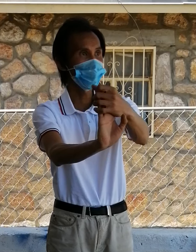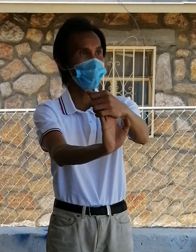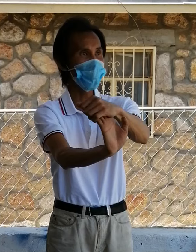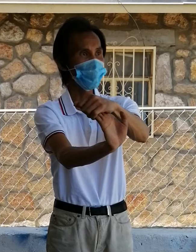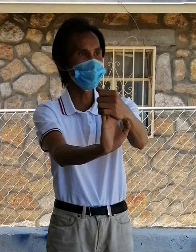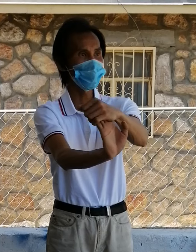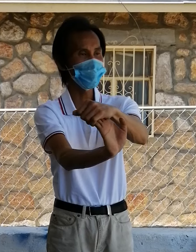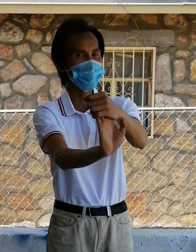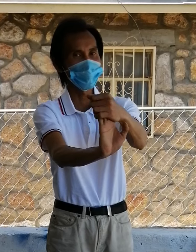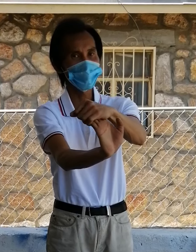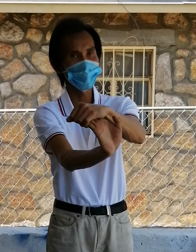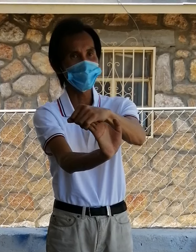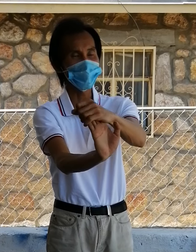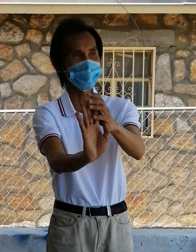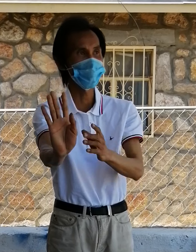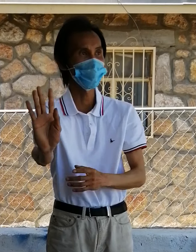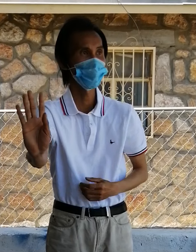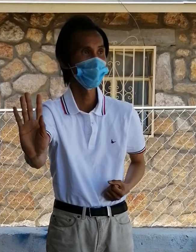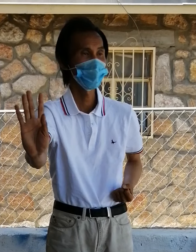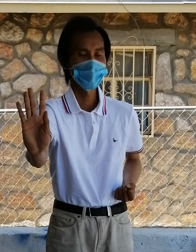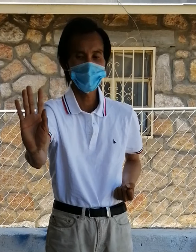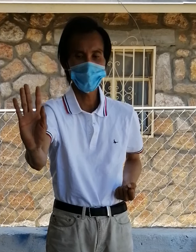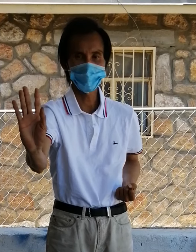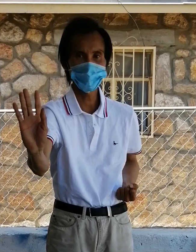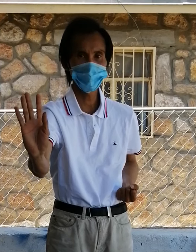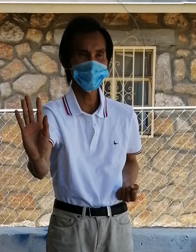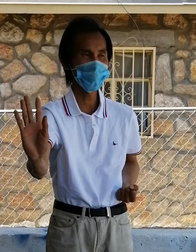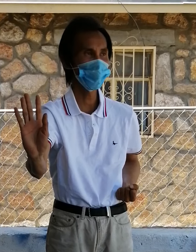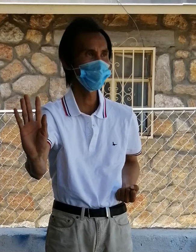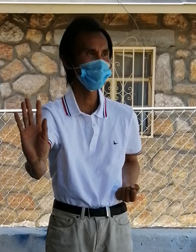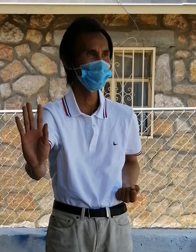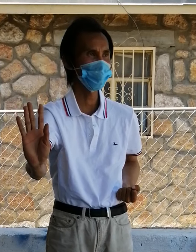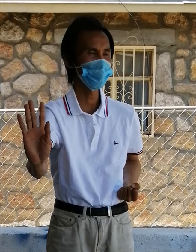Bend the wrist. Much as you can. And then sink the elbow. Sink the foot.